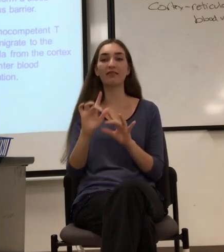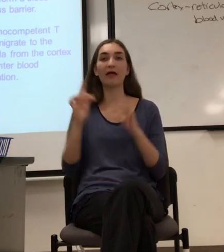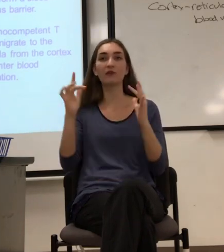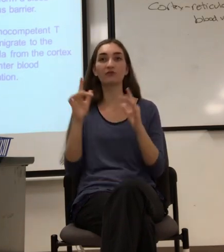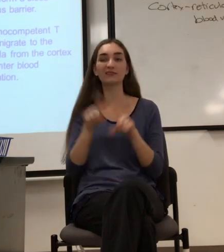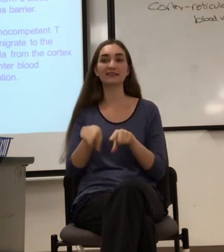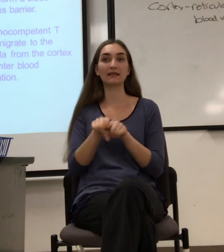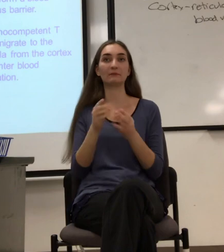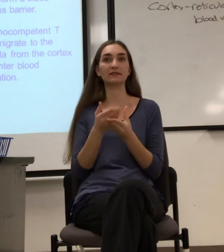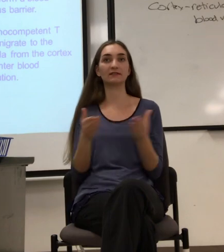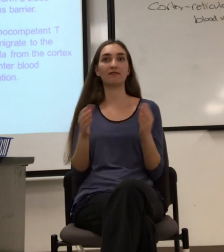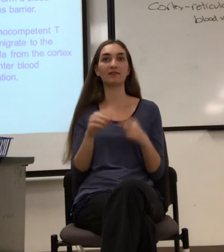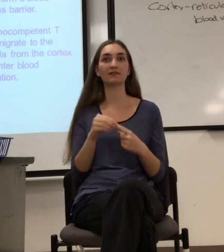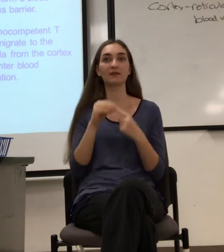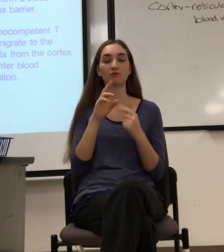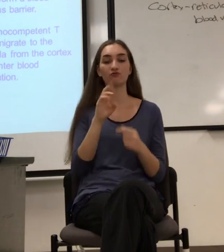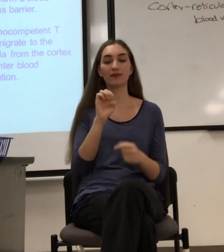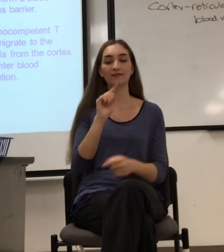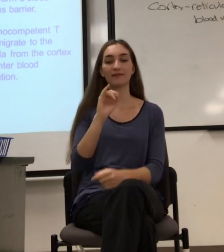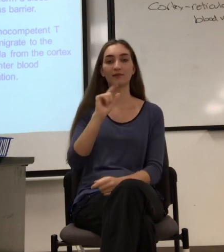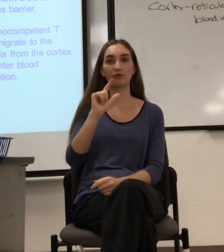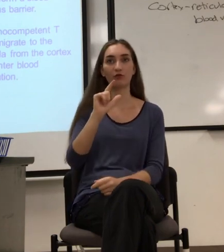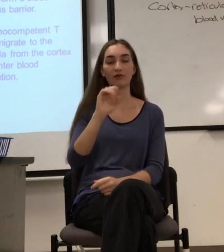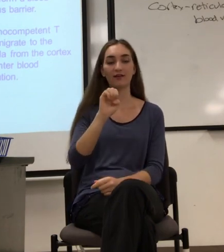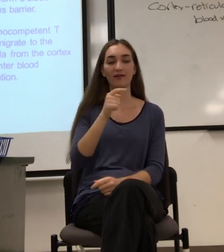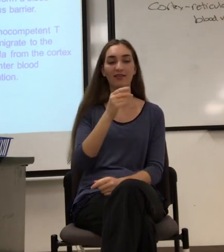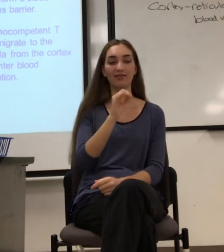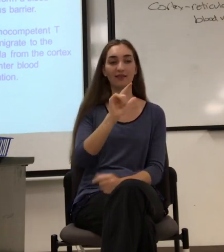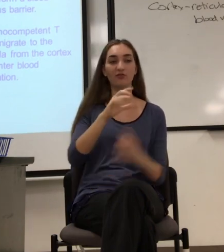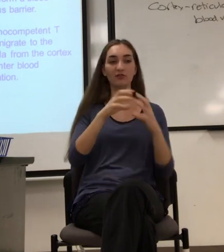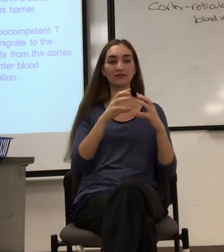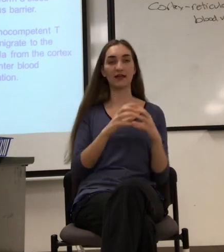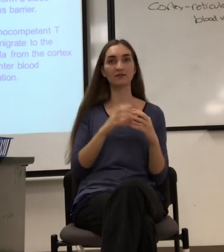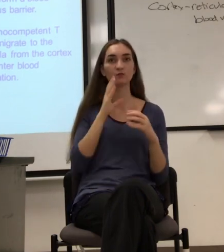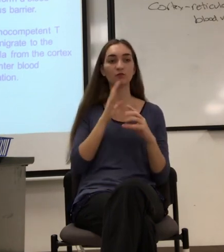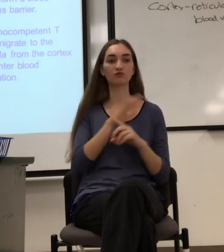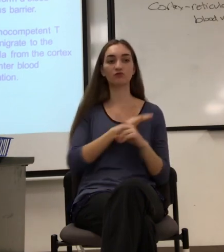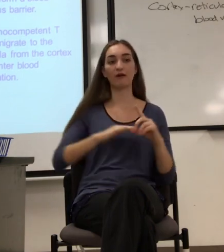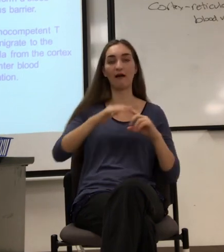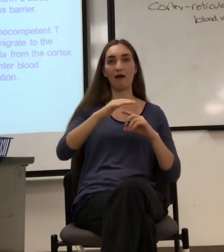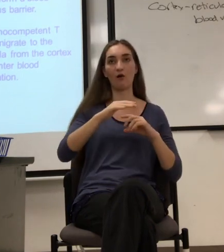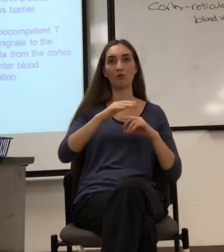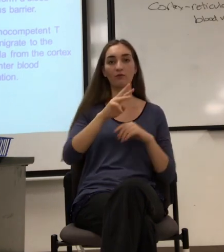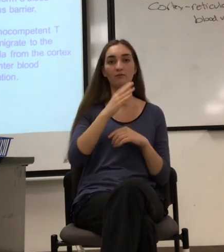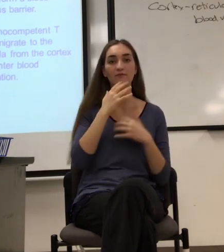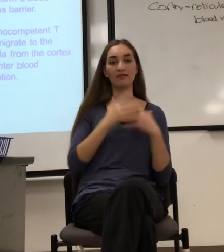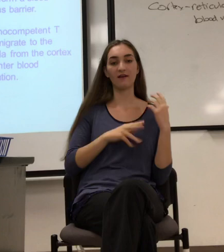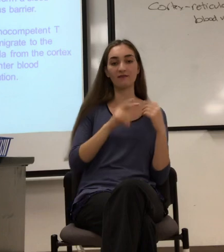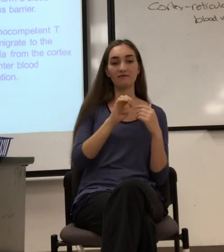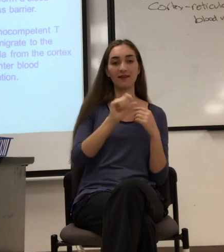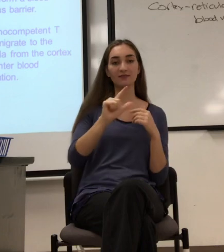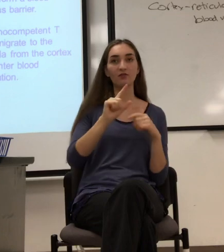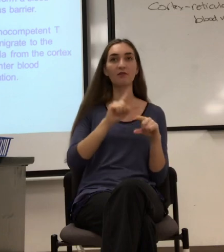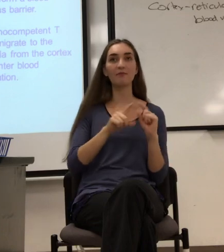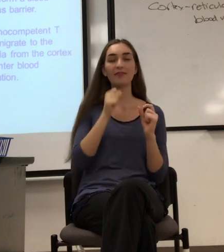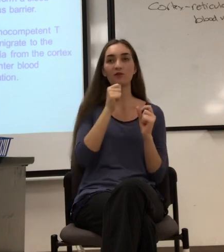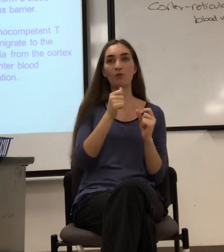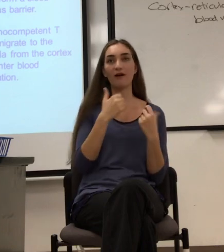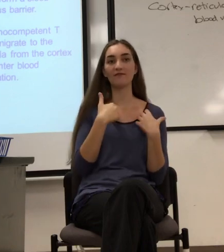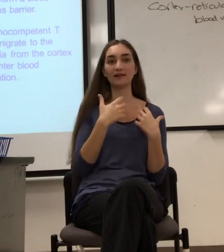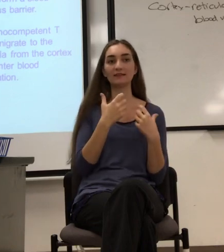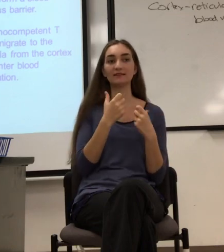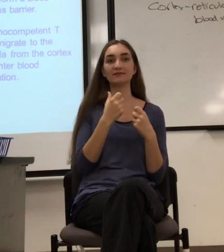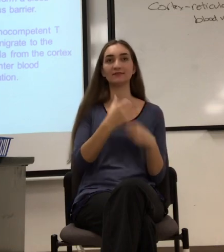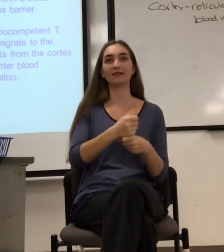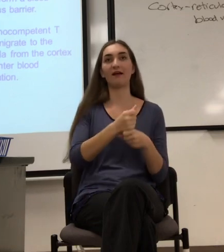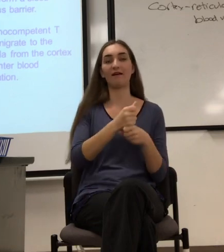the reticular endothelial cells, they surround the blood vessels. They don't form a barrier. They don't have a tight junction. So they allow the